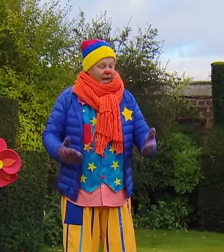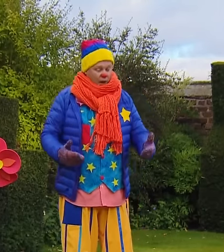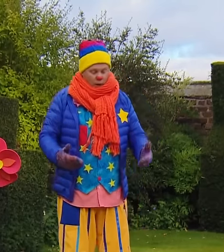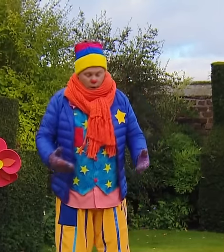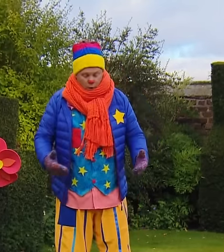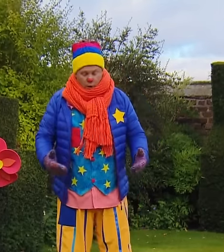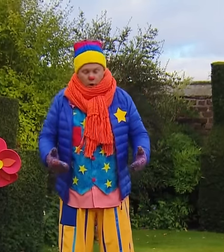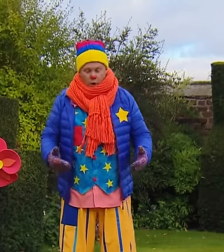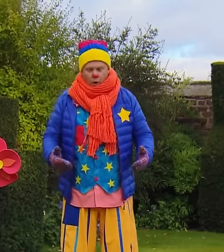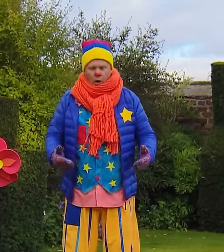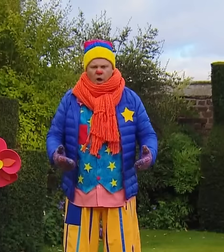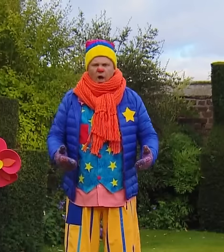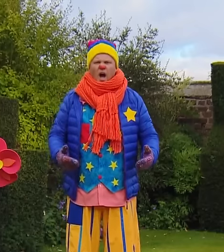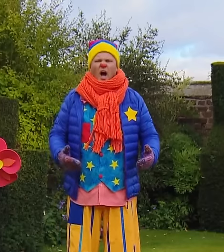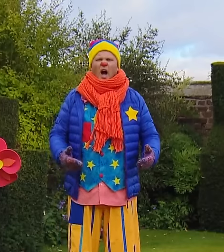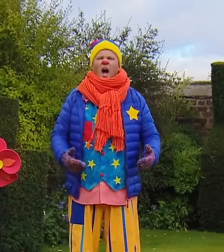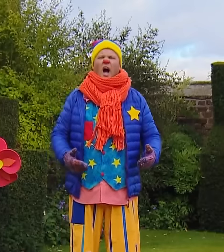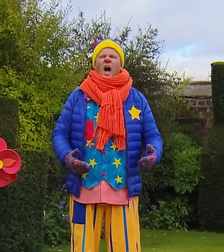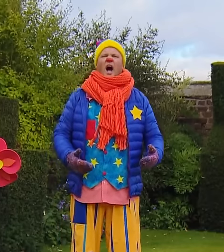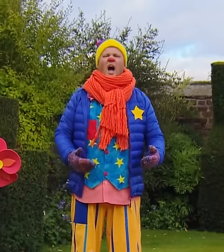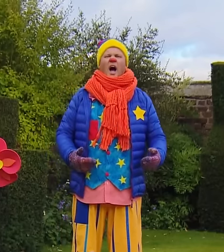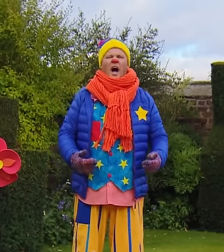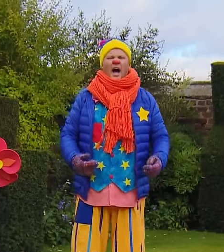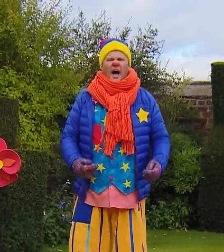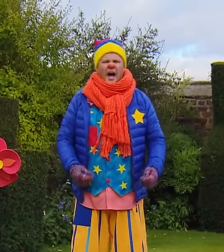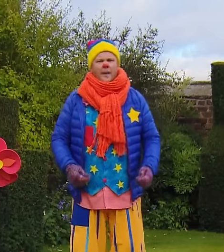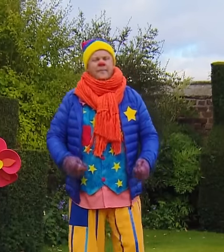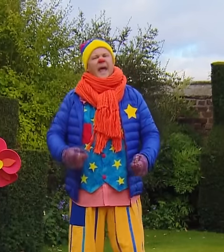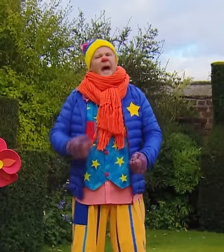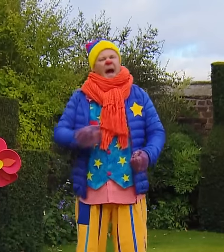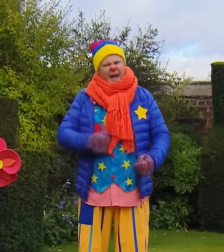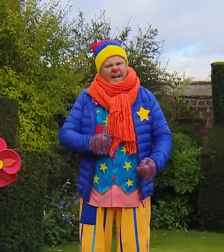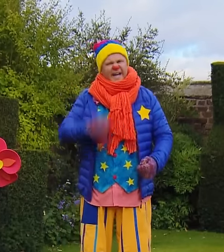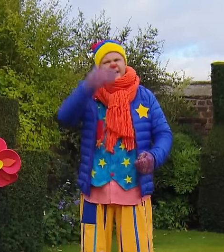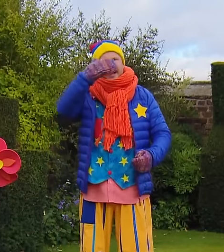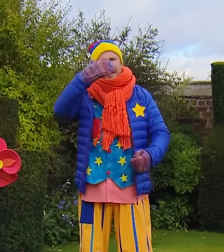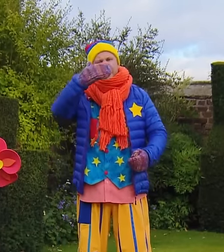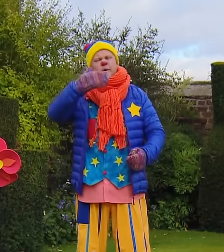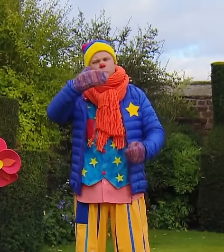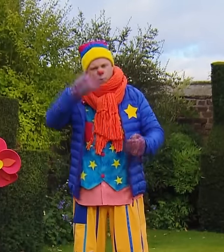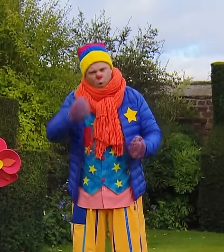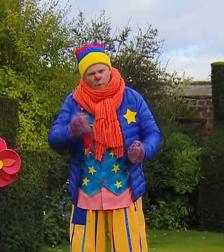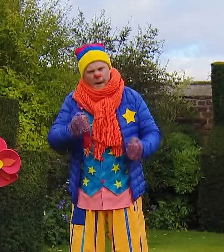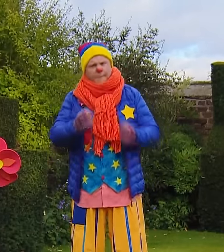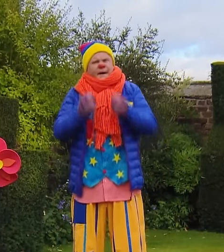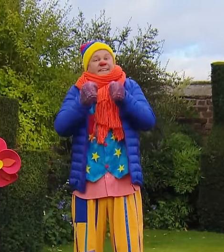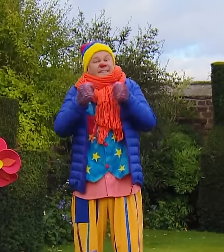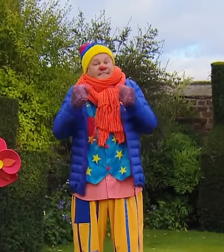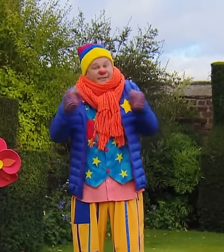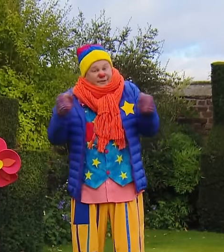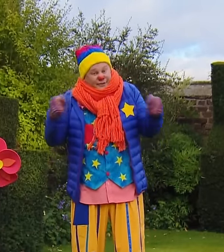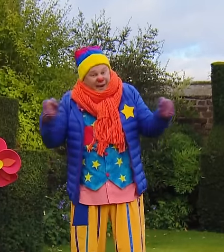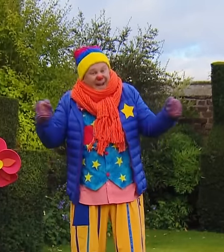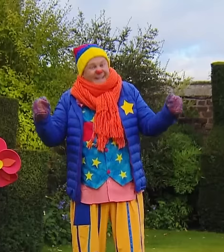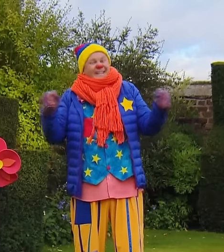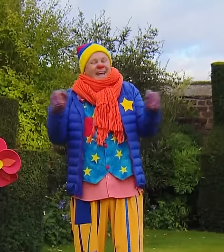you exercise. Oh, I need to warm up by